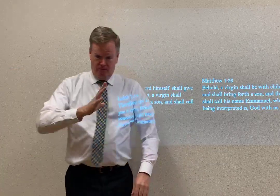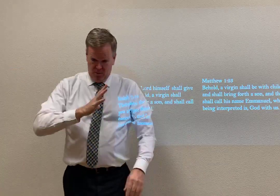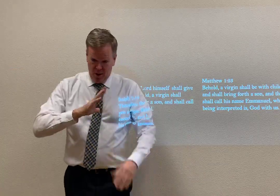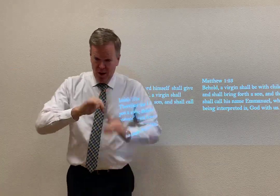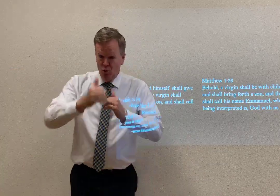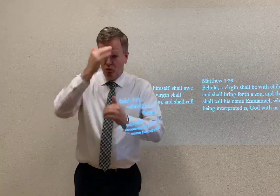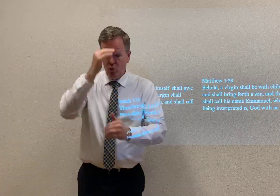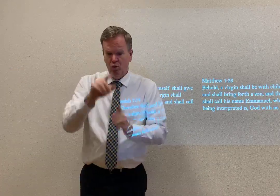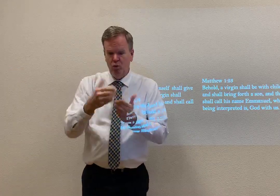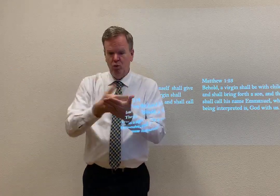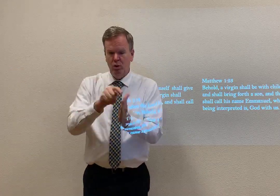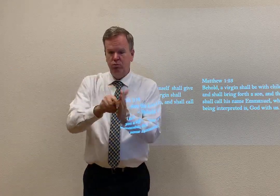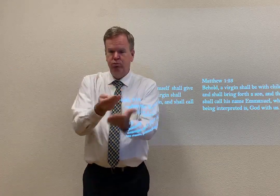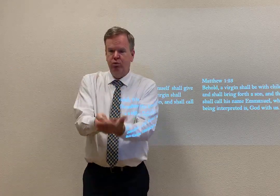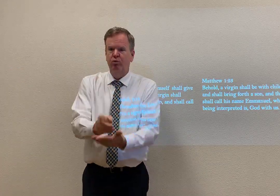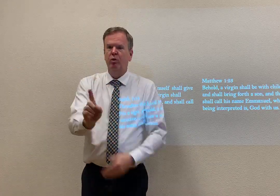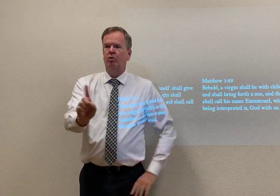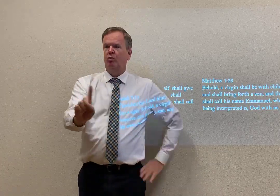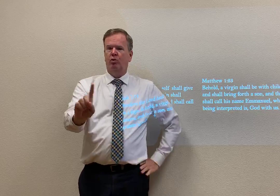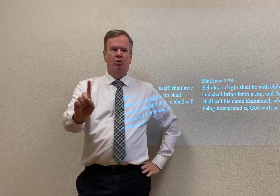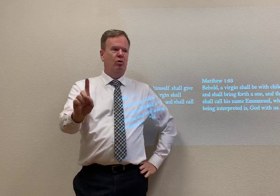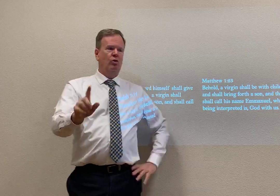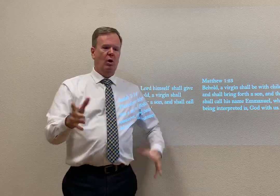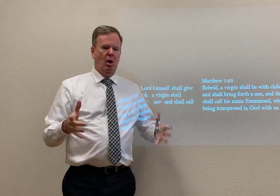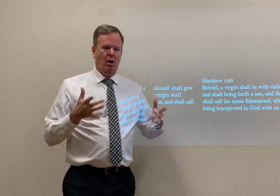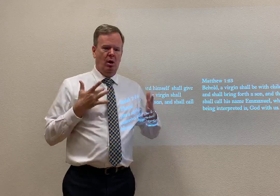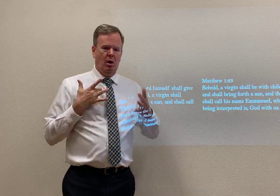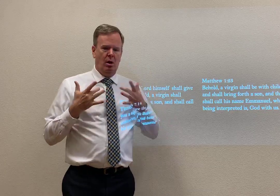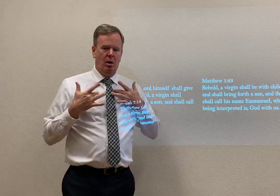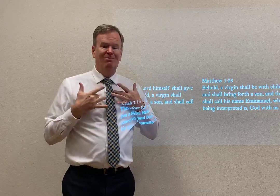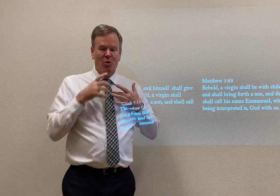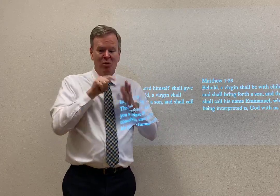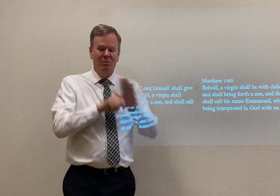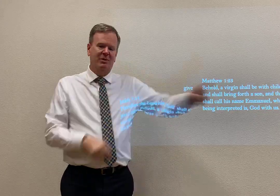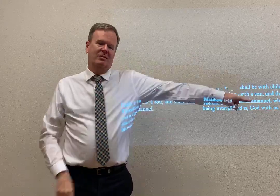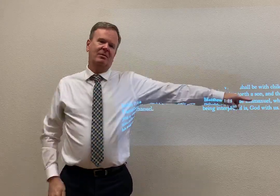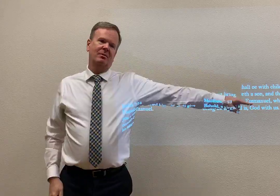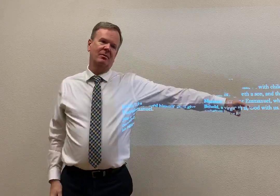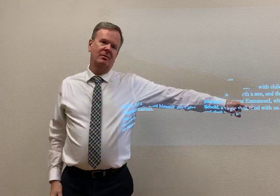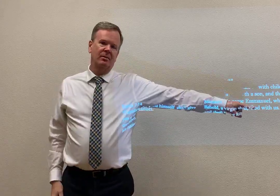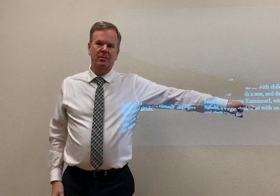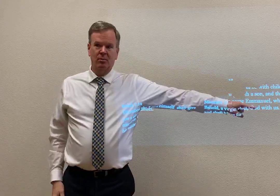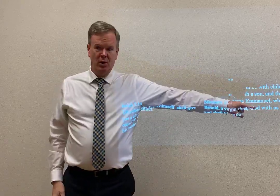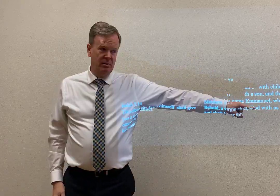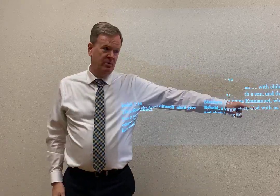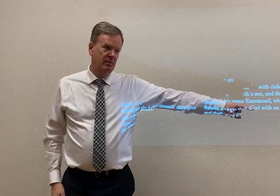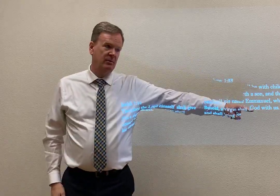Old Testament is something that's not important. But if we don't have the Old Testament, how are we supposed to prove the New Testament?